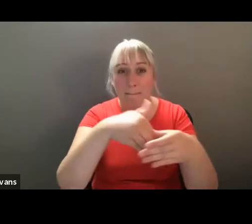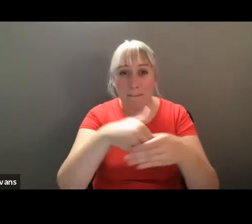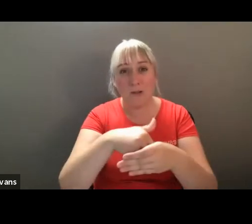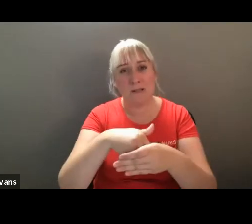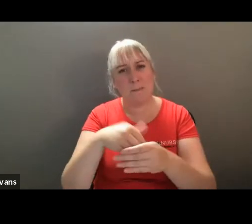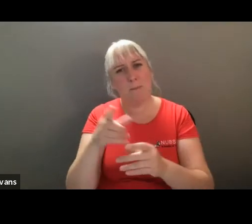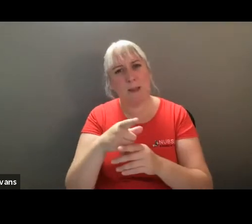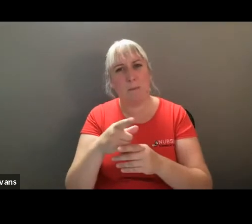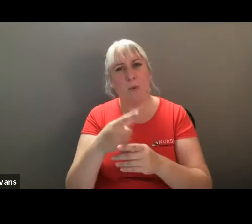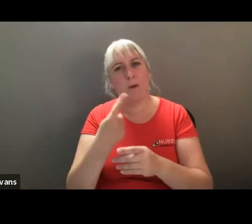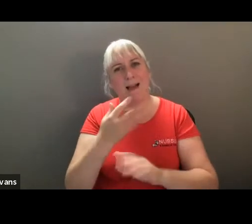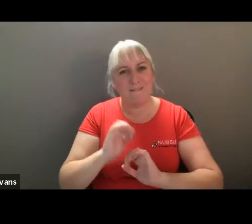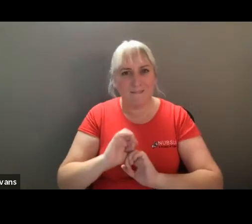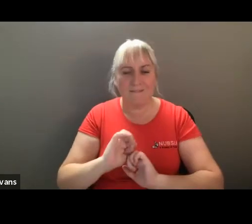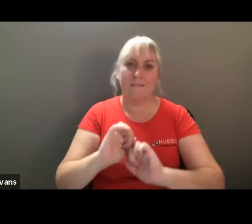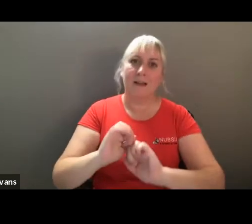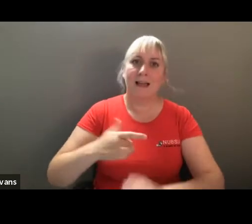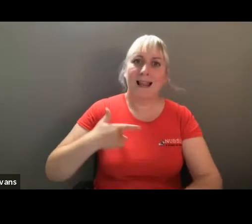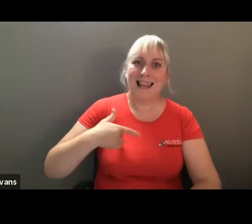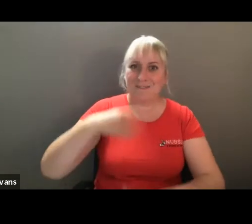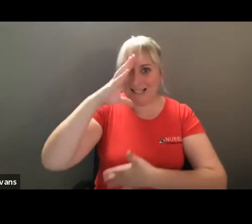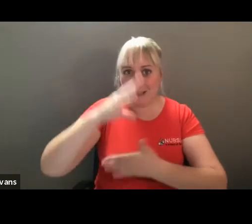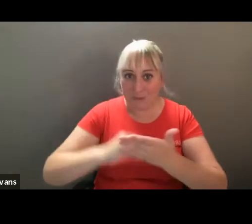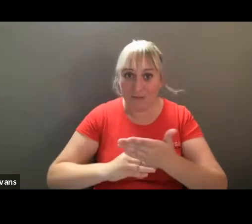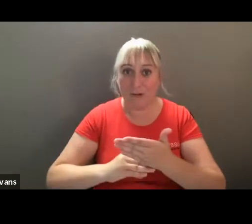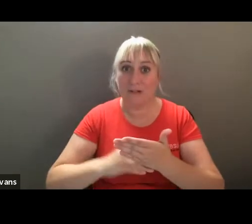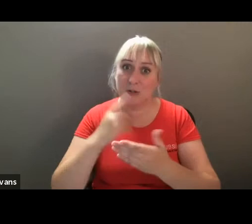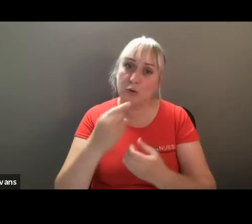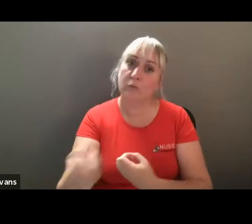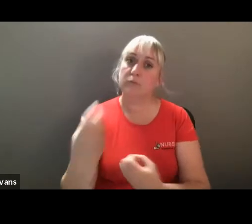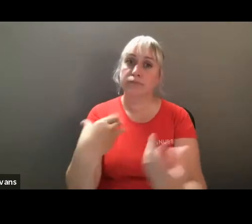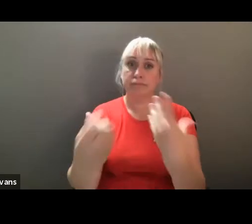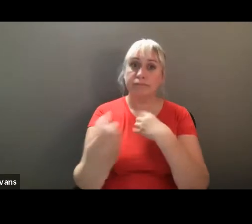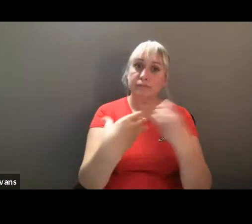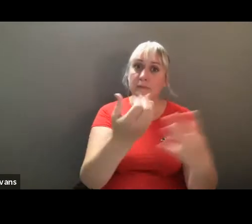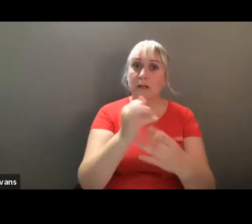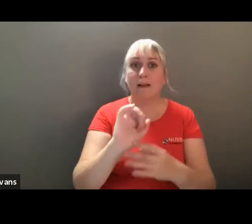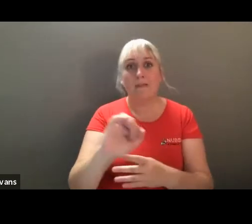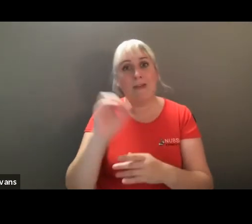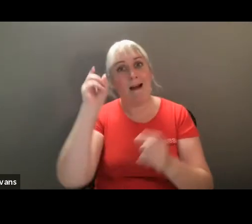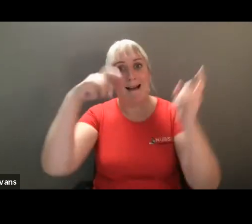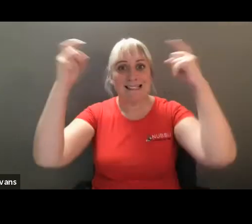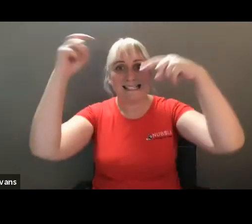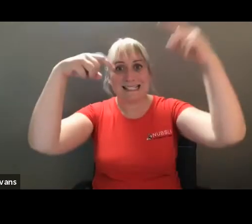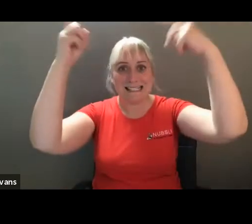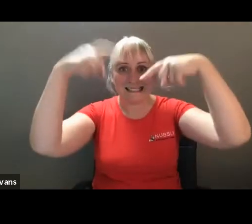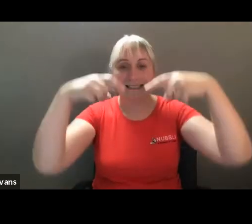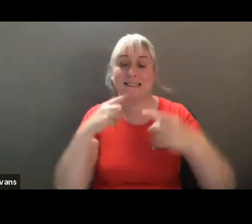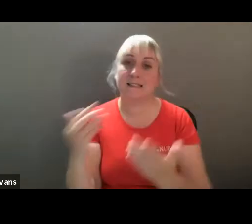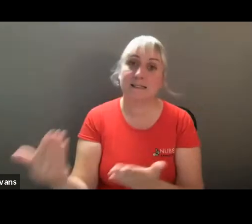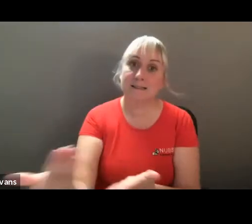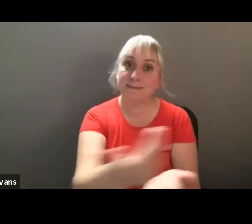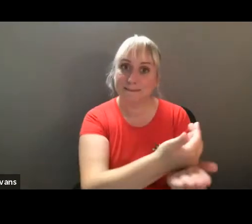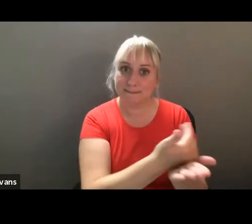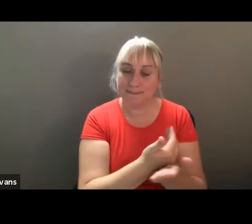ideas. And if you're among one of the people that responded, thank you so much for doing that. And it's good to see you here today.